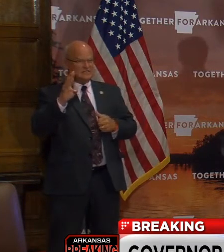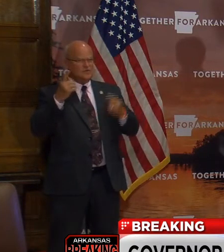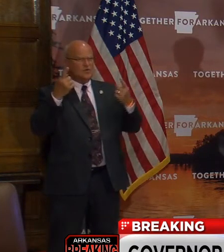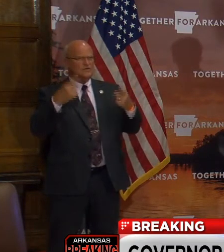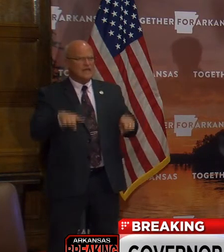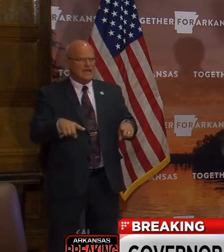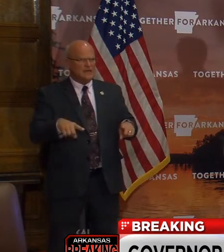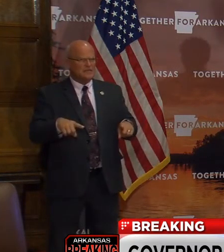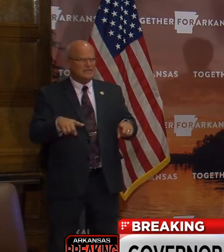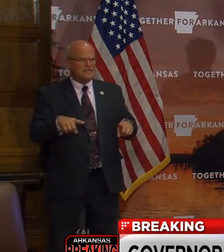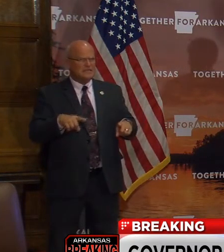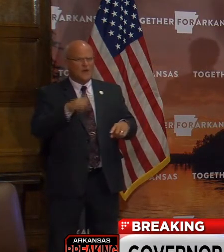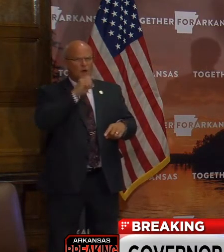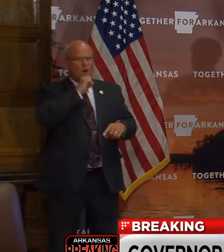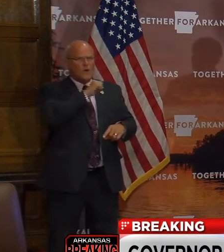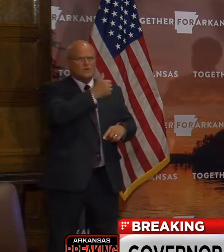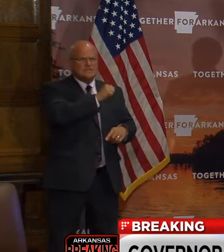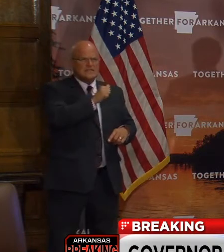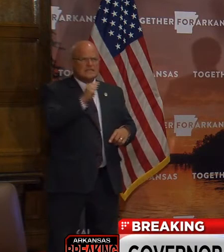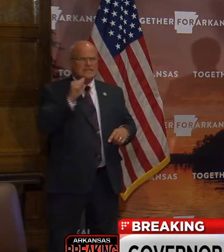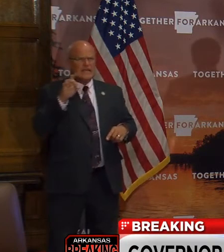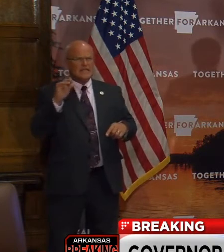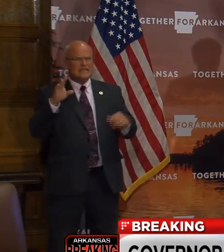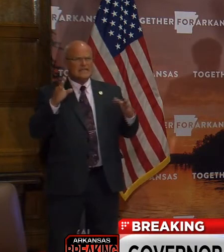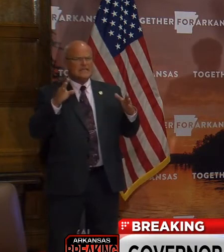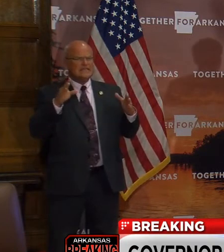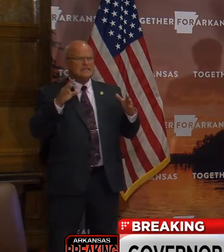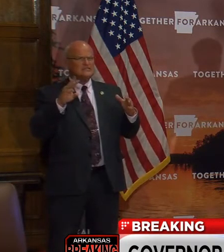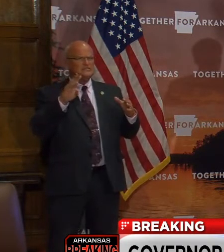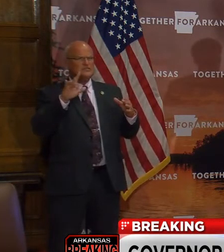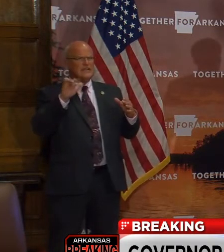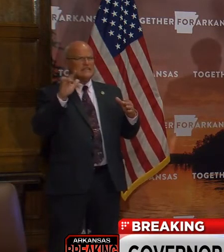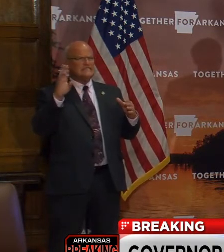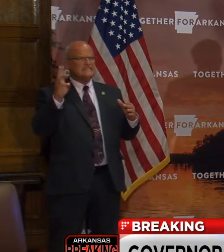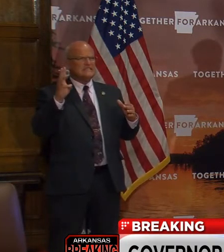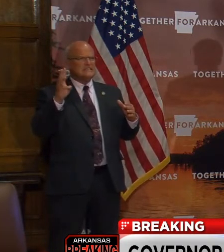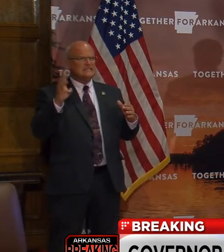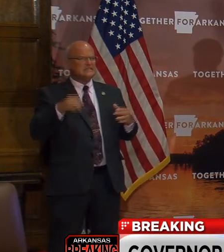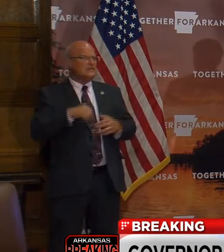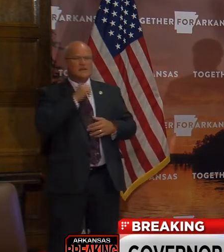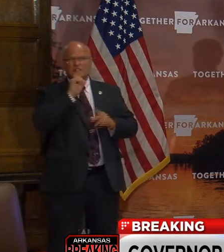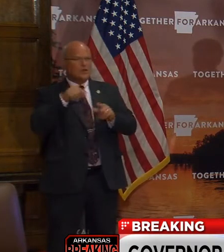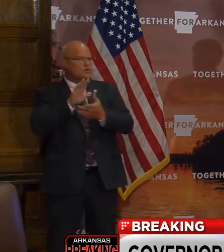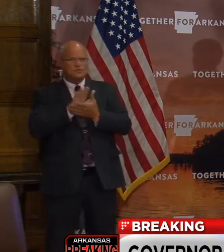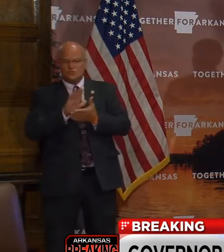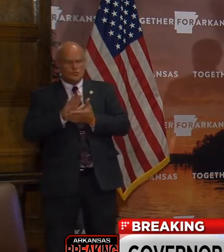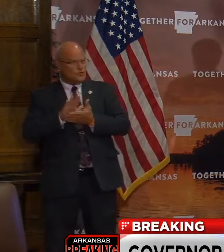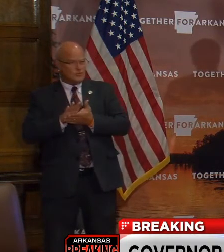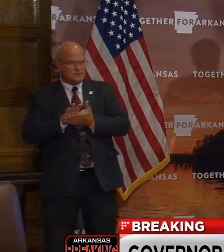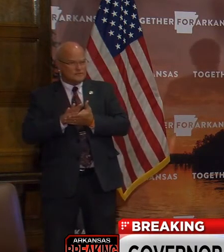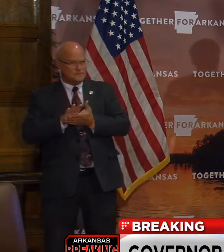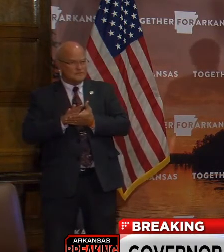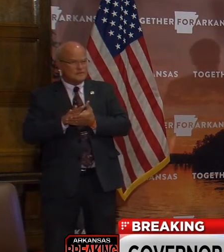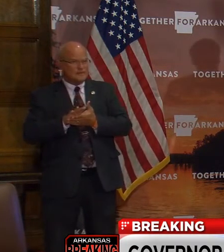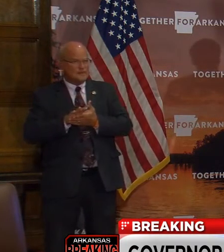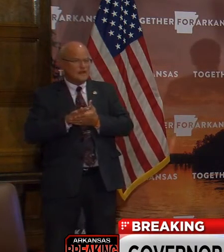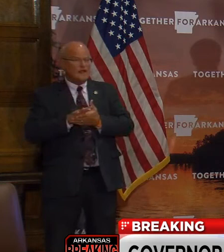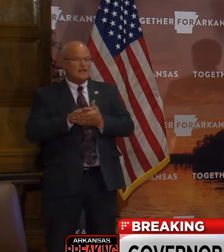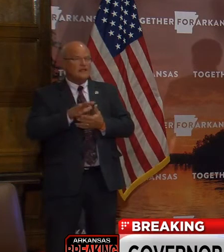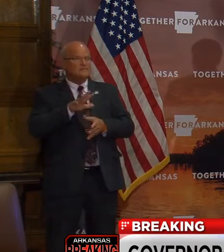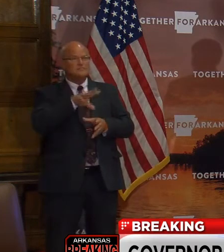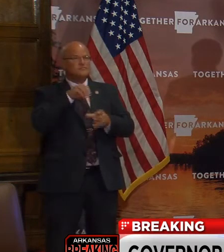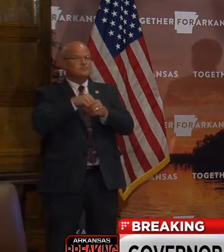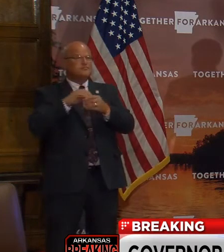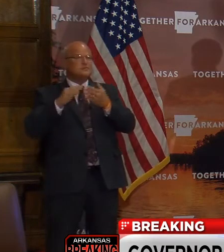among the 10 to 18 year olds in July 6th? They weren't going to school. They were simply engaged